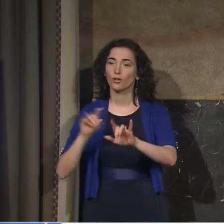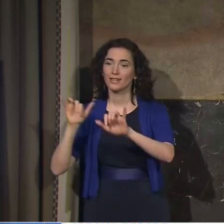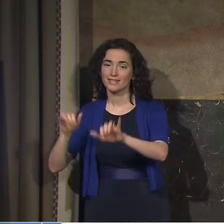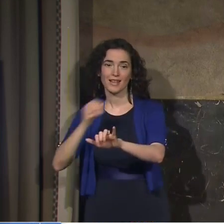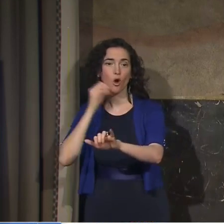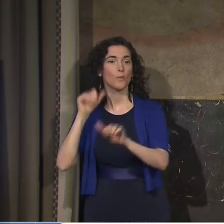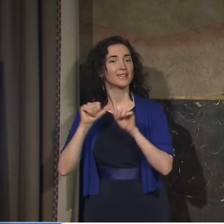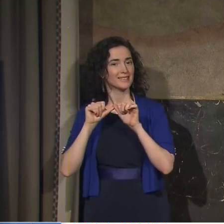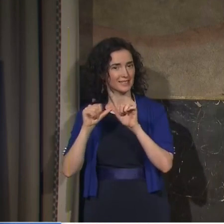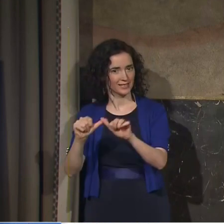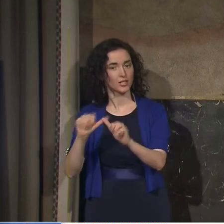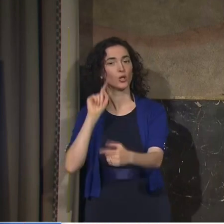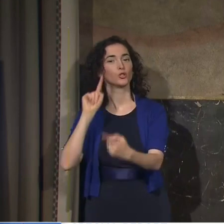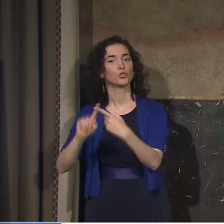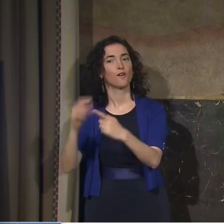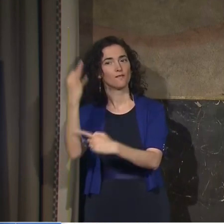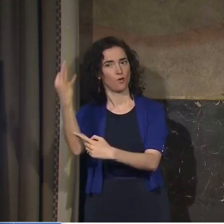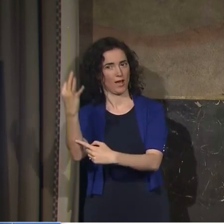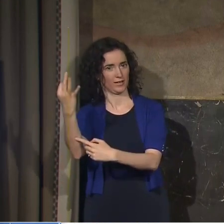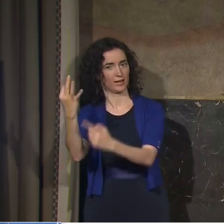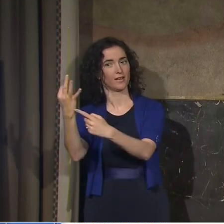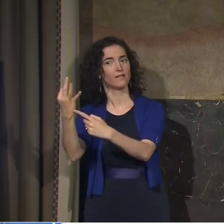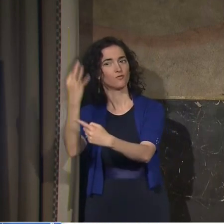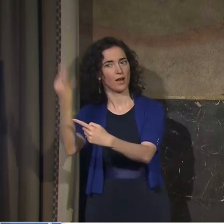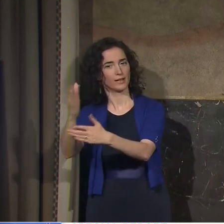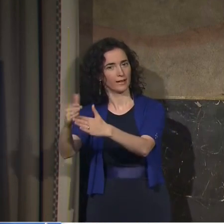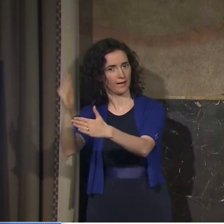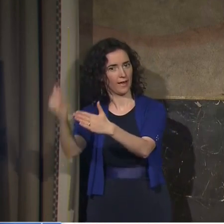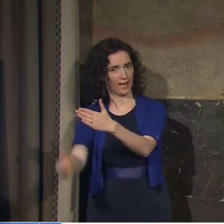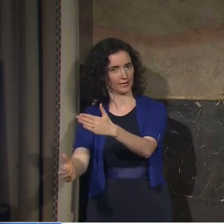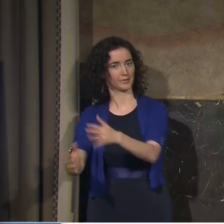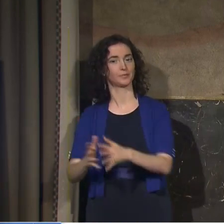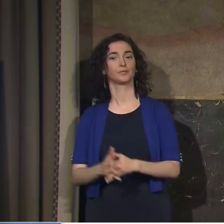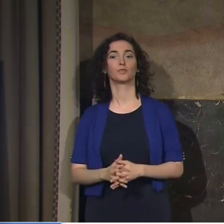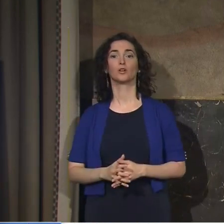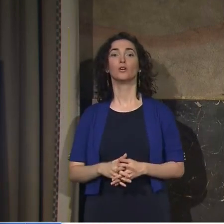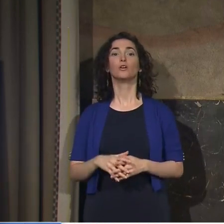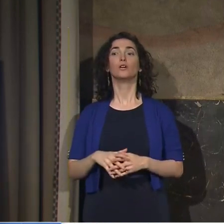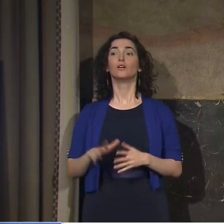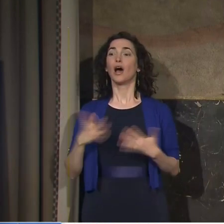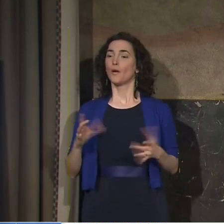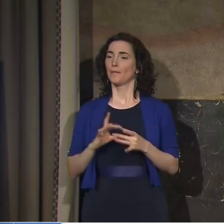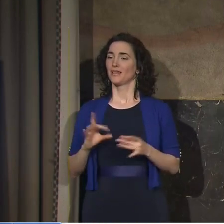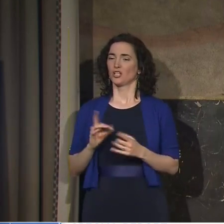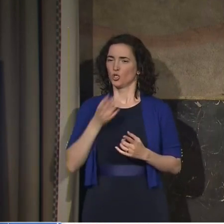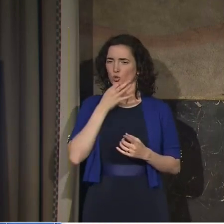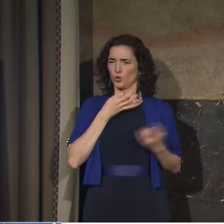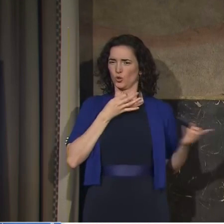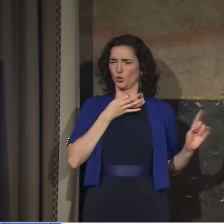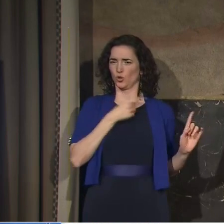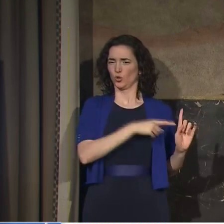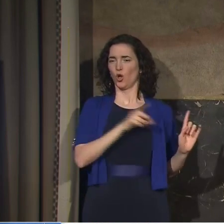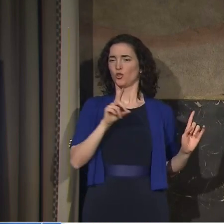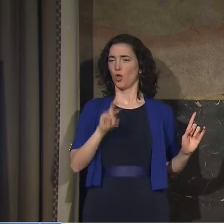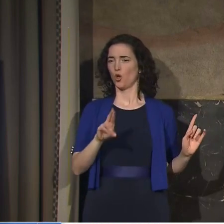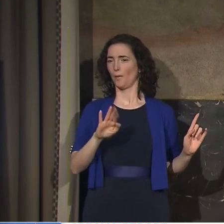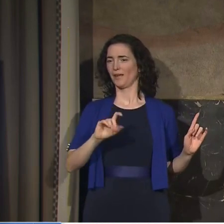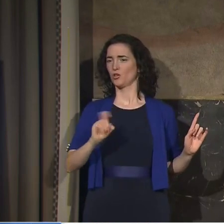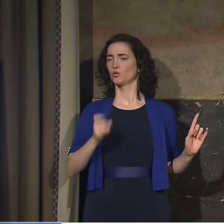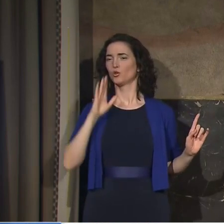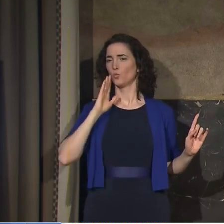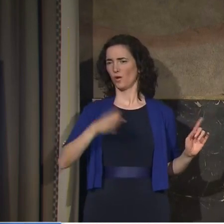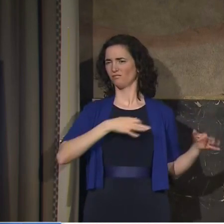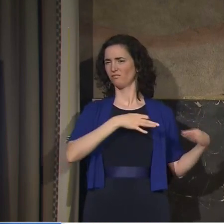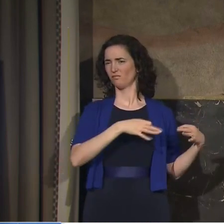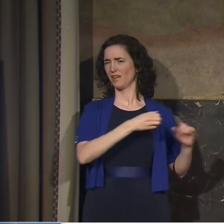place. So as I mentioned, Dr. B is going to come up in just a moment, but I did want to explain a little bit more about what phase 1